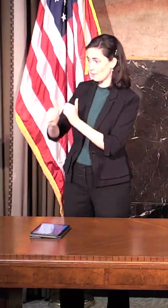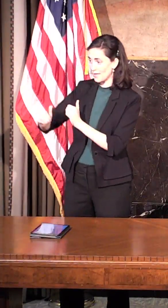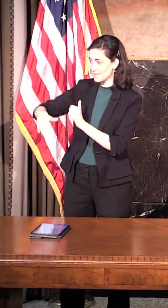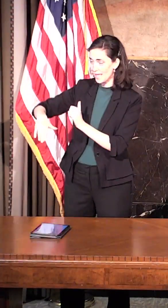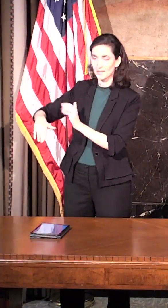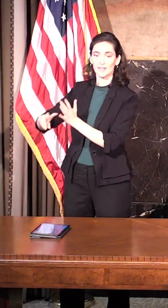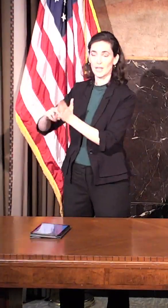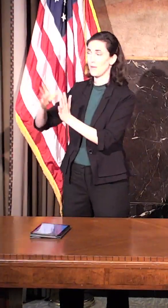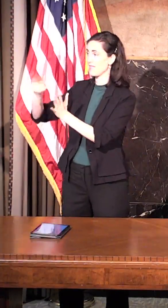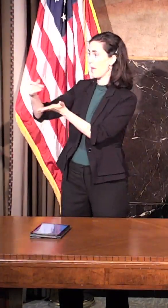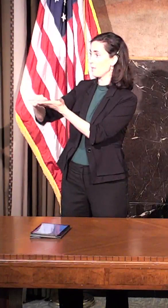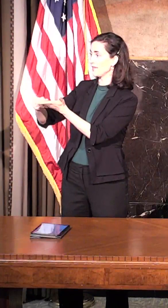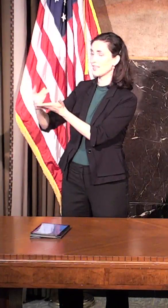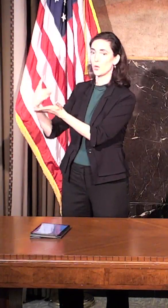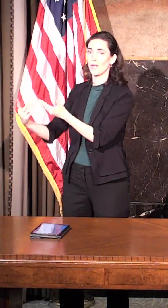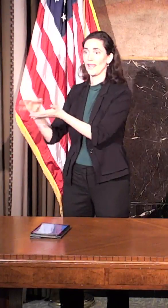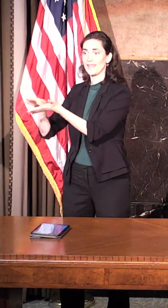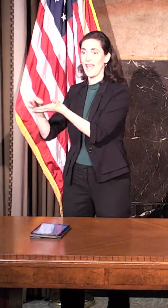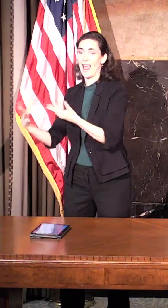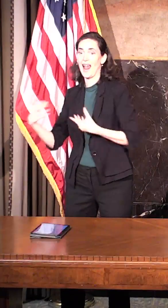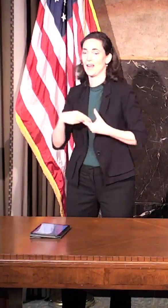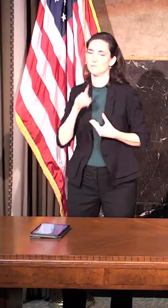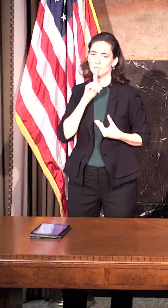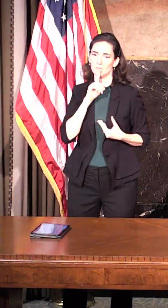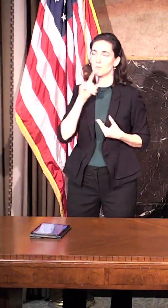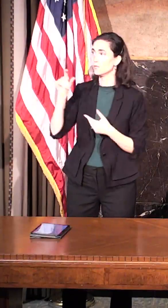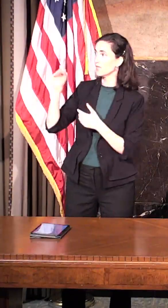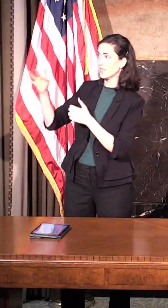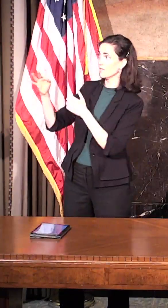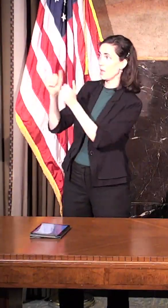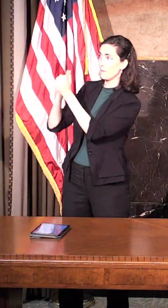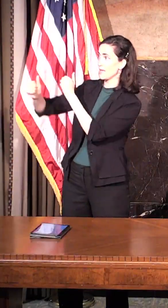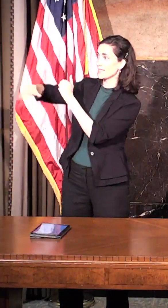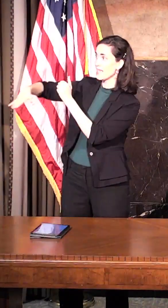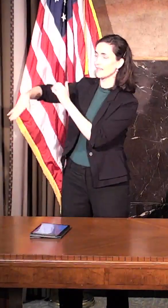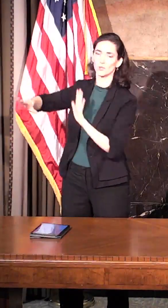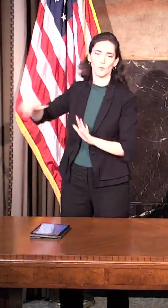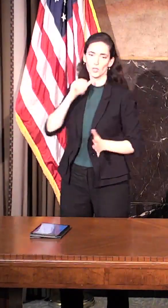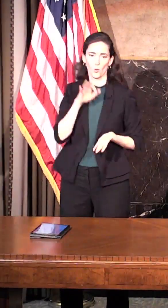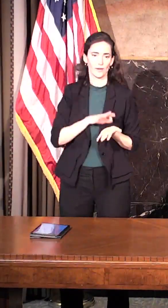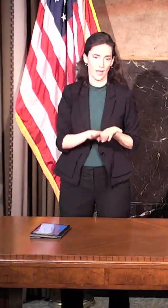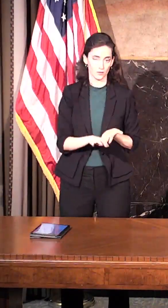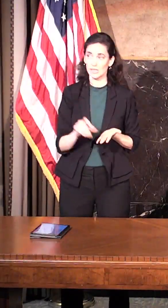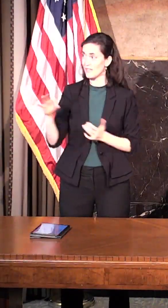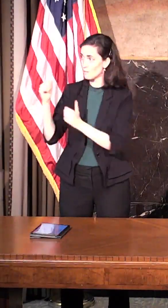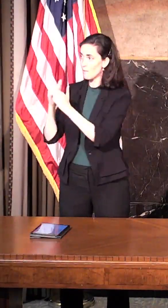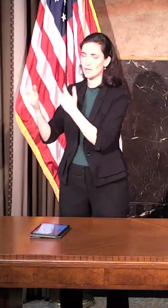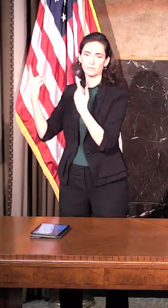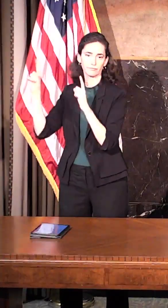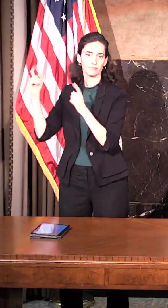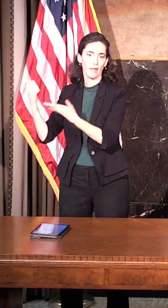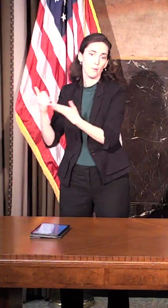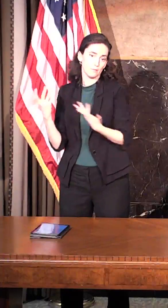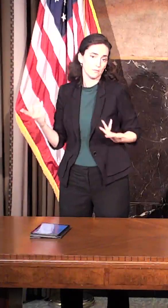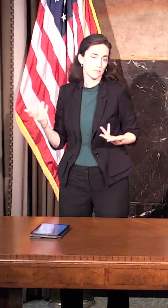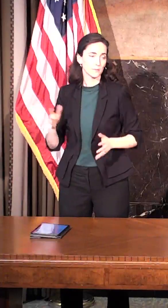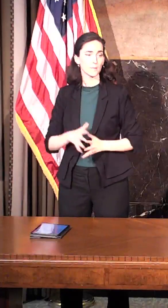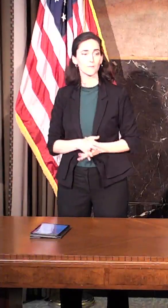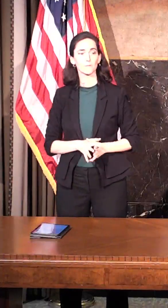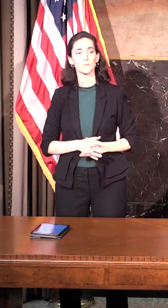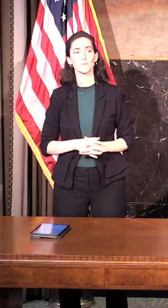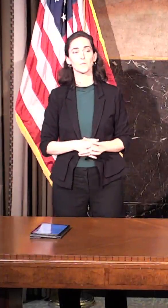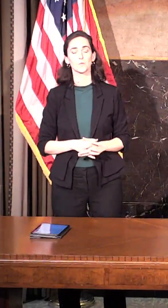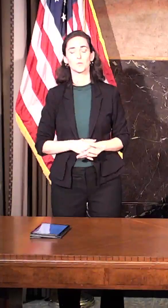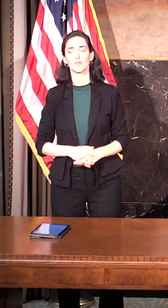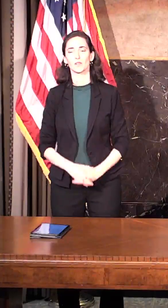into consideration in terms of our budget. We do know